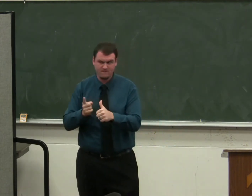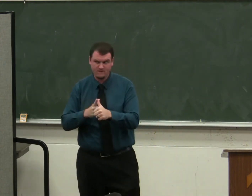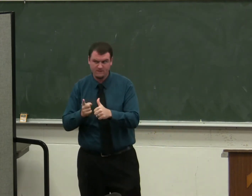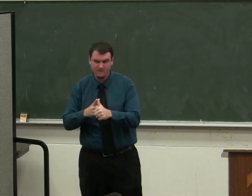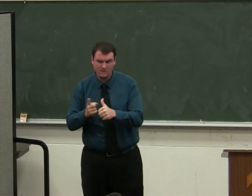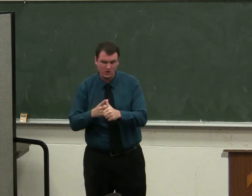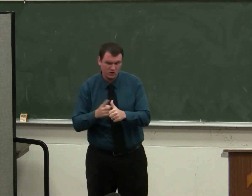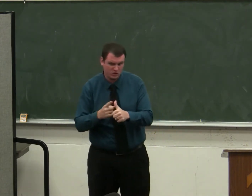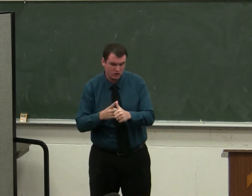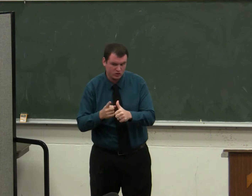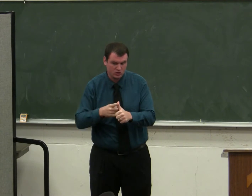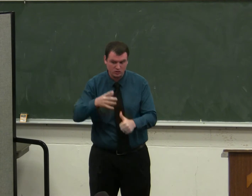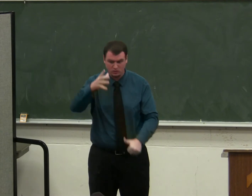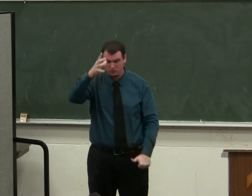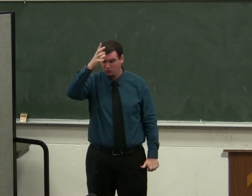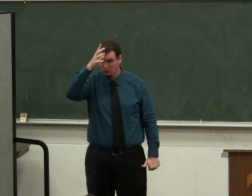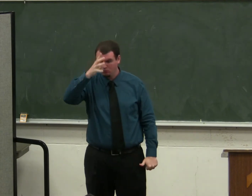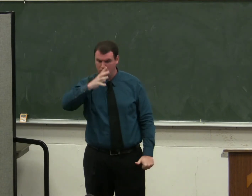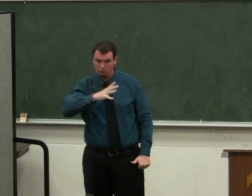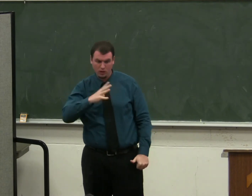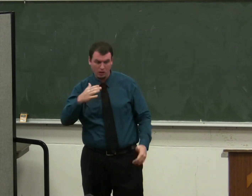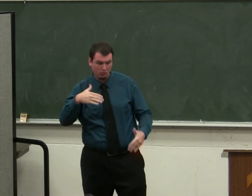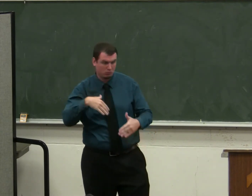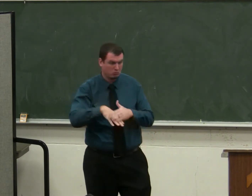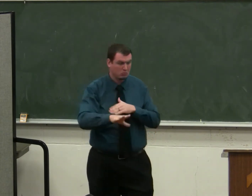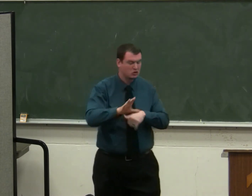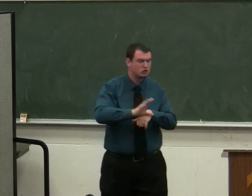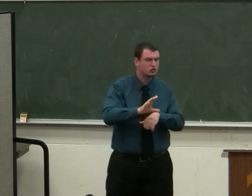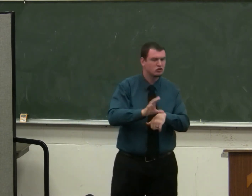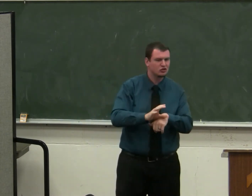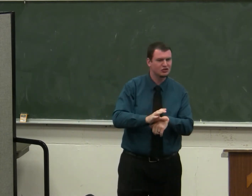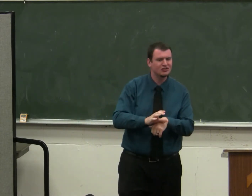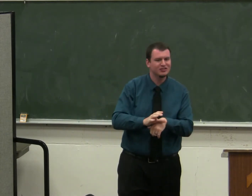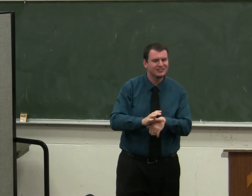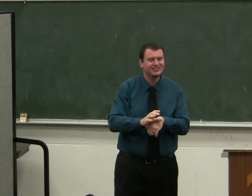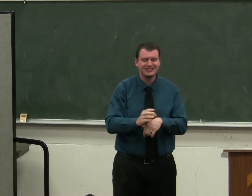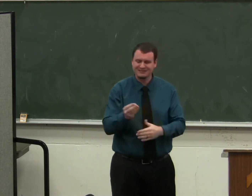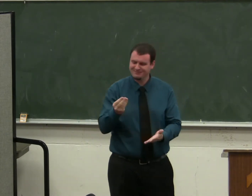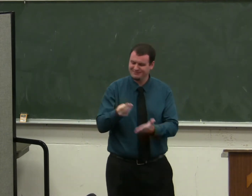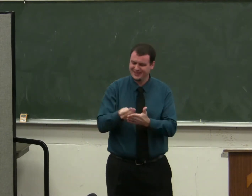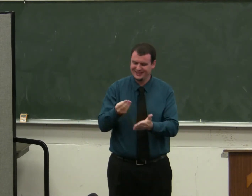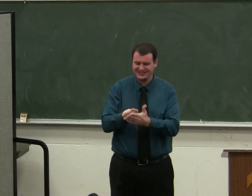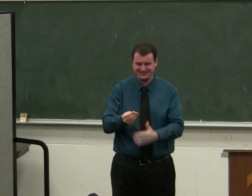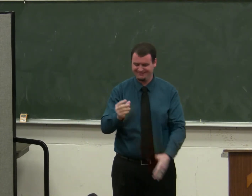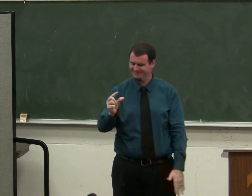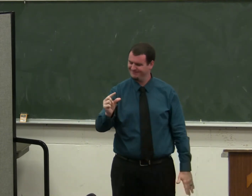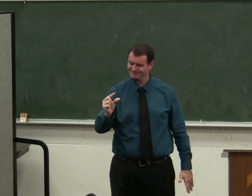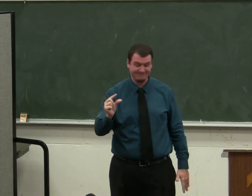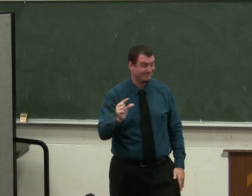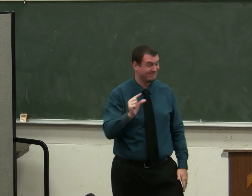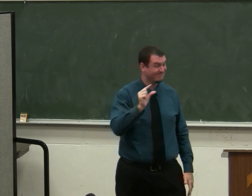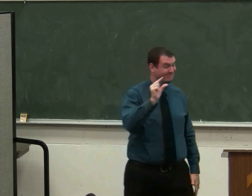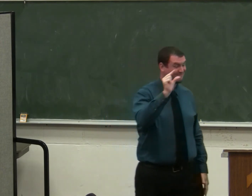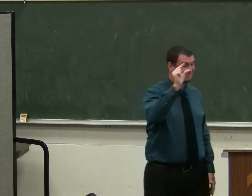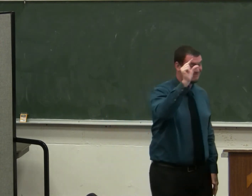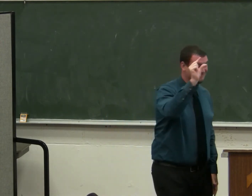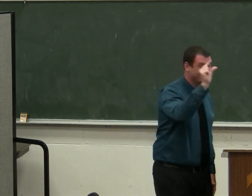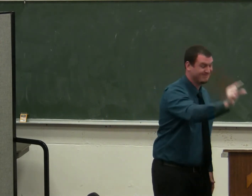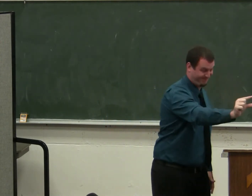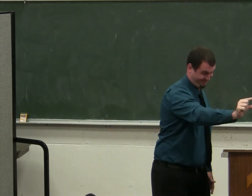the problem here was land goes into the church and